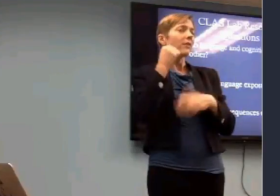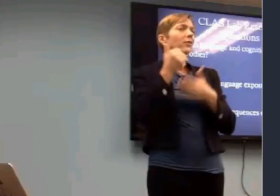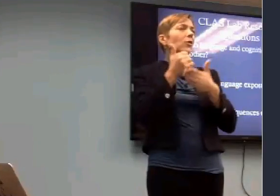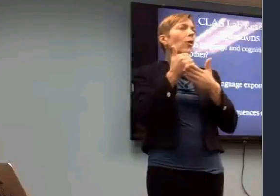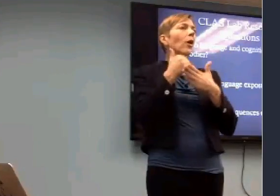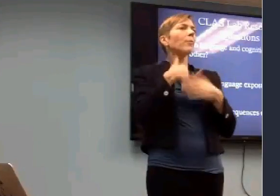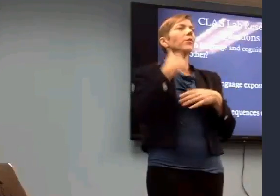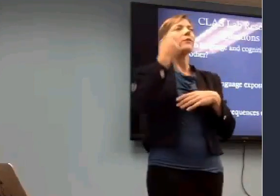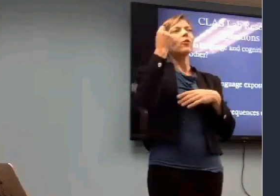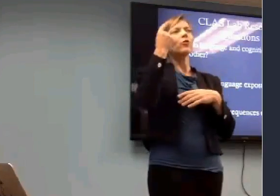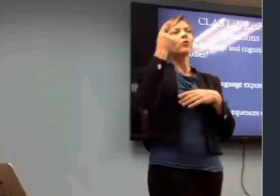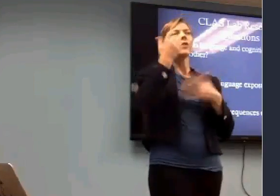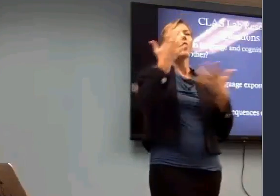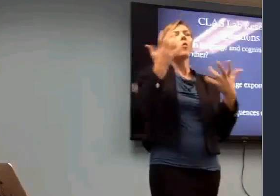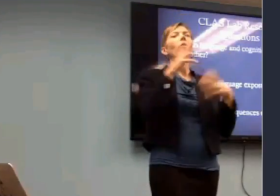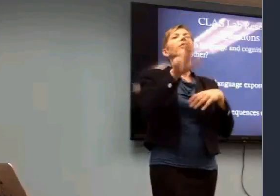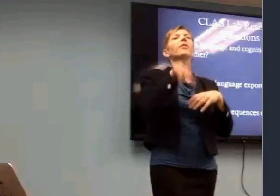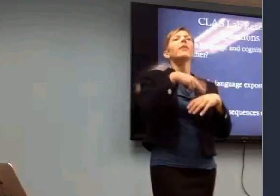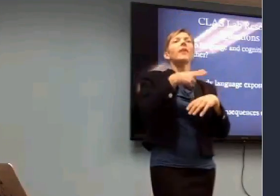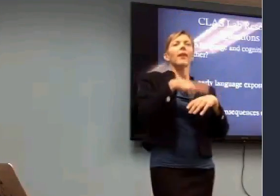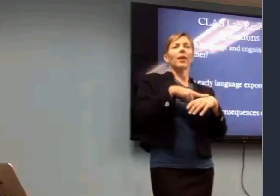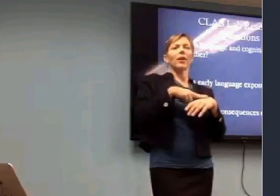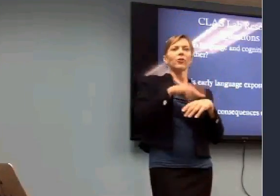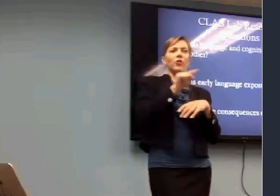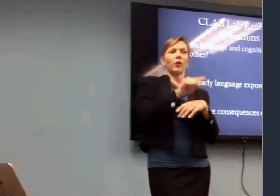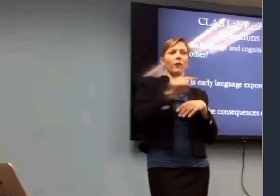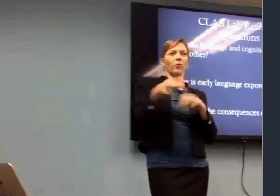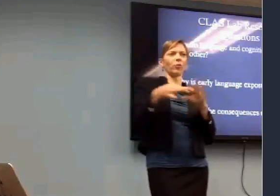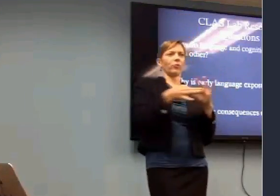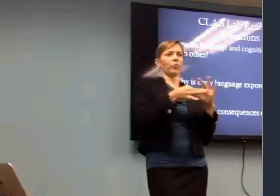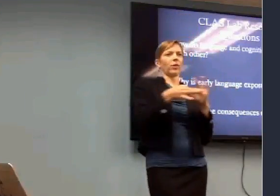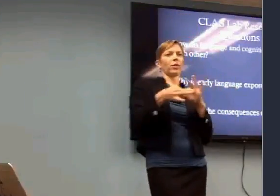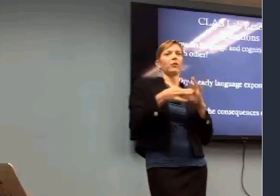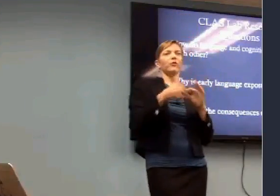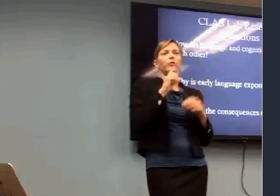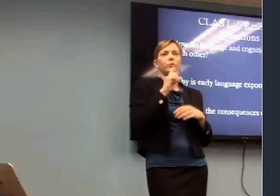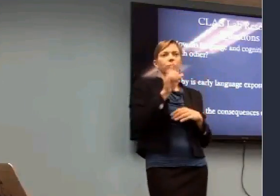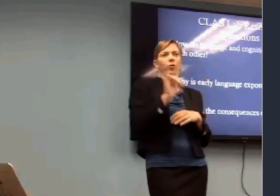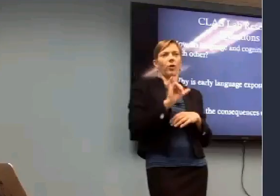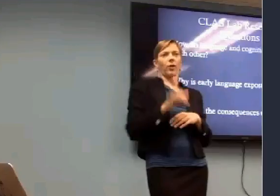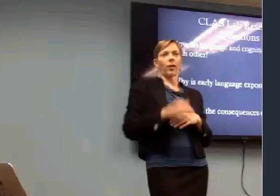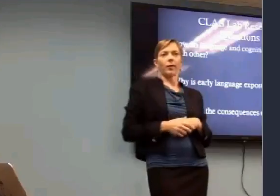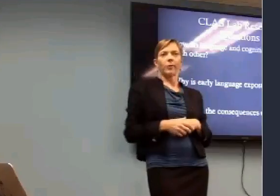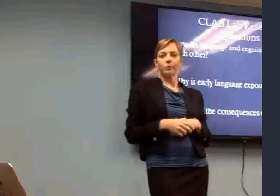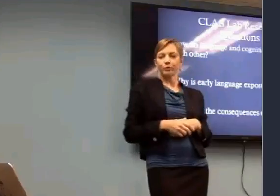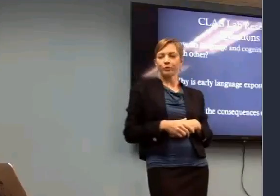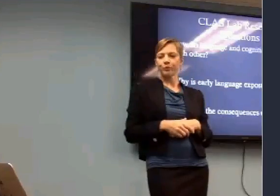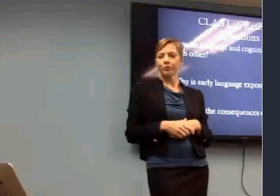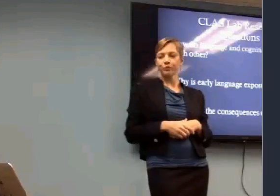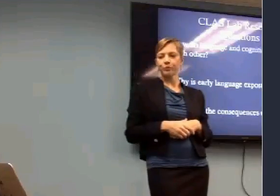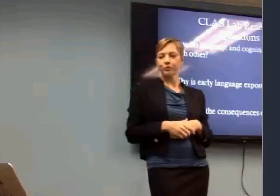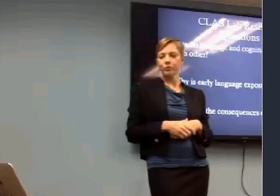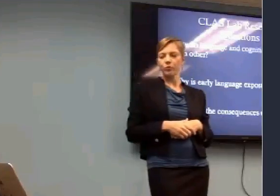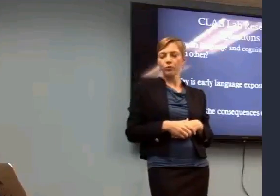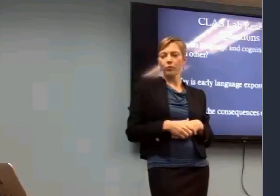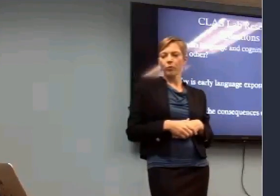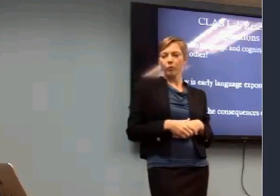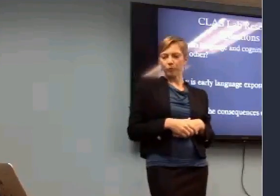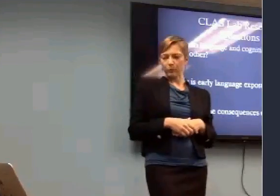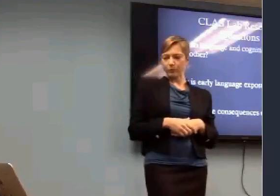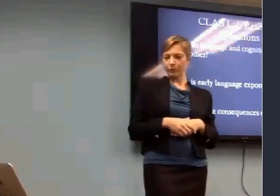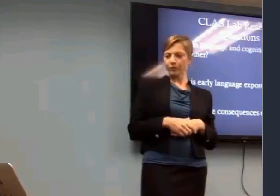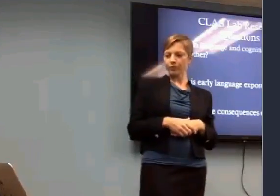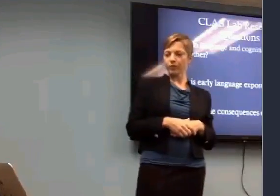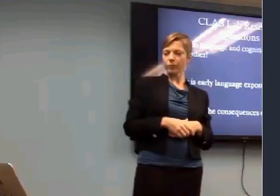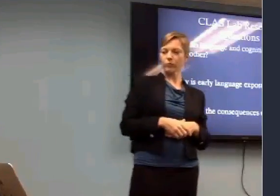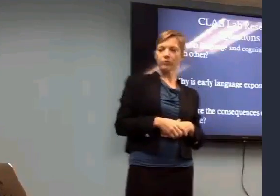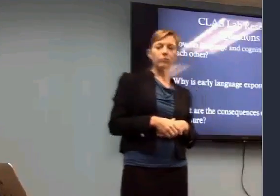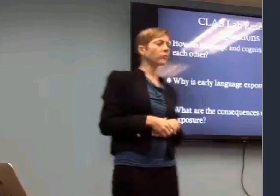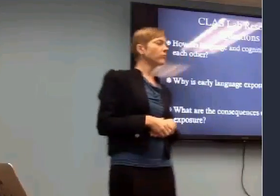deaf children, and their variety of language experiences informs us as to what those relationships might actually look like.